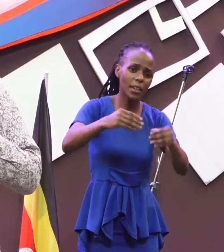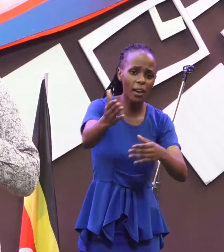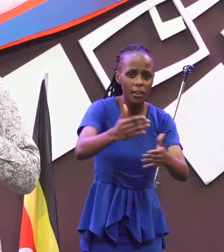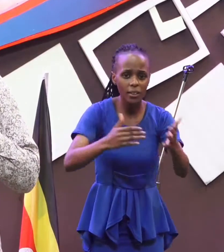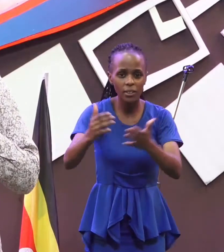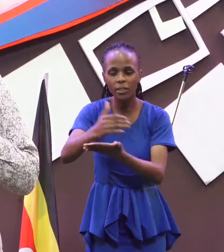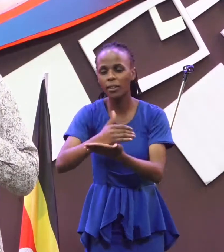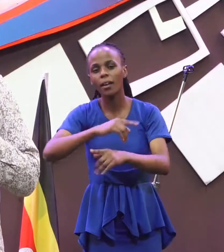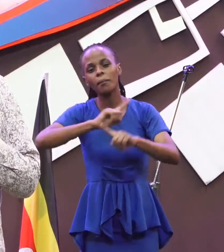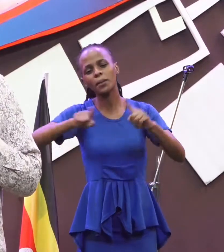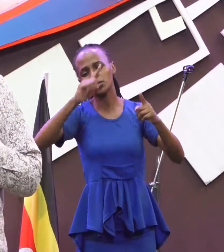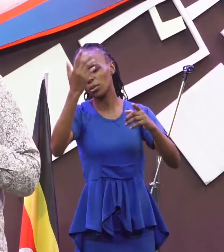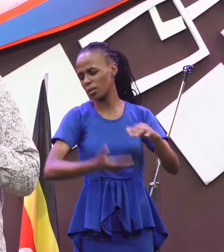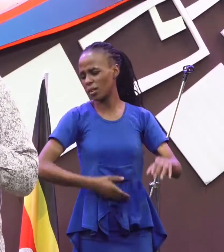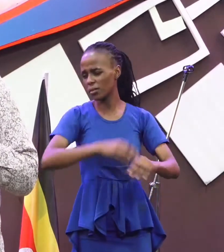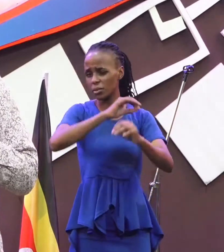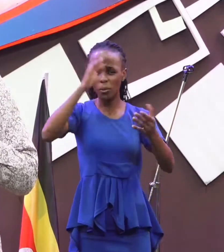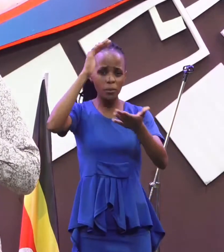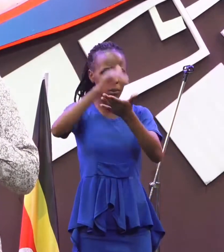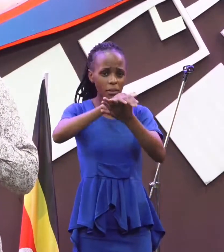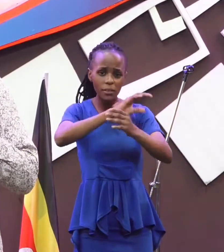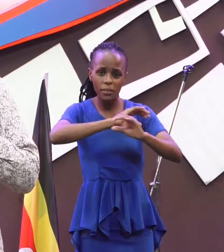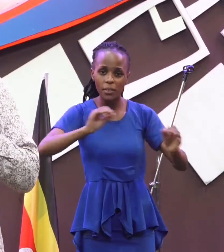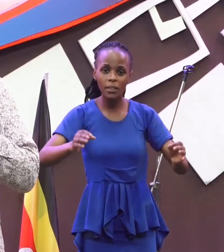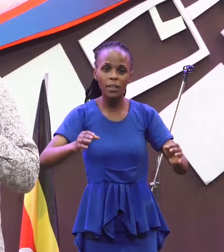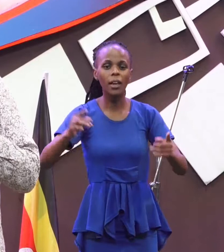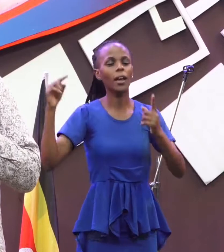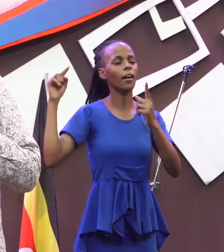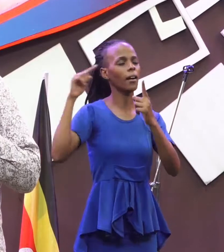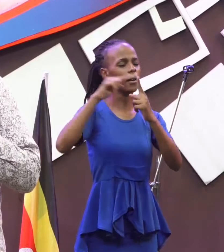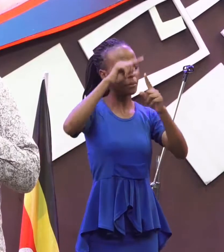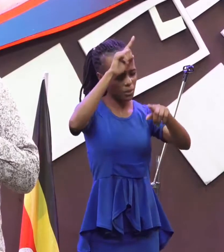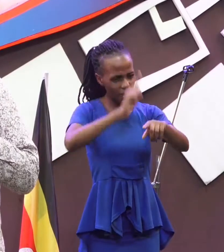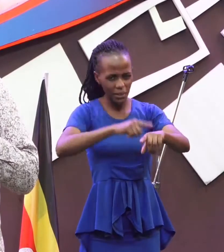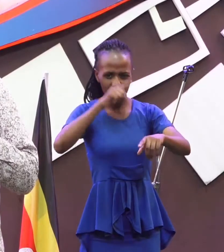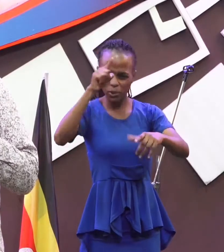from. But you do not have believers